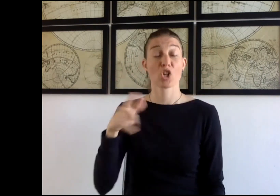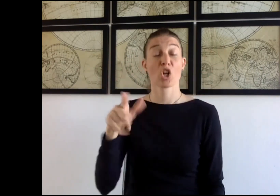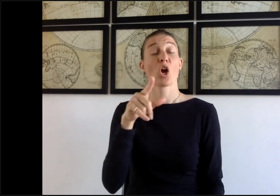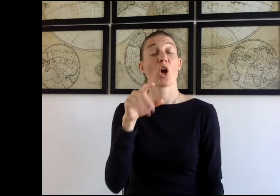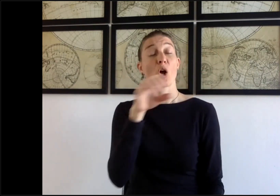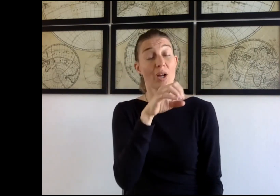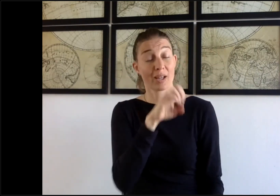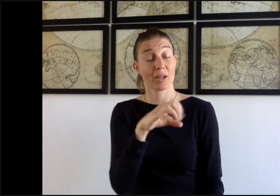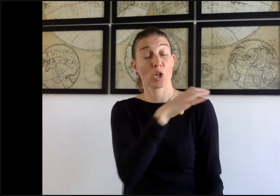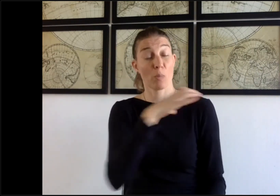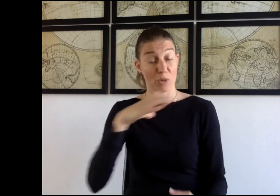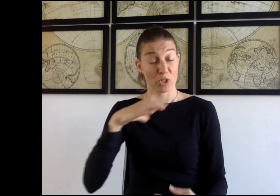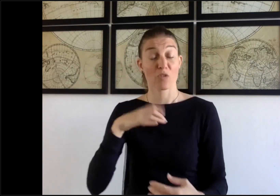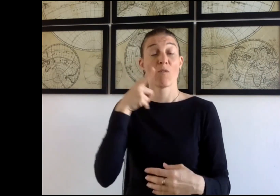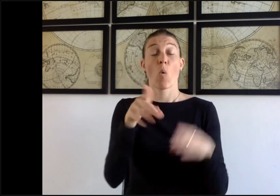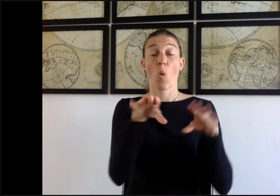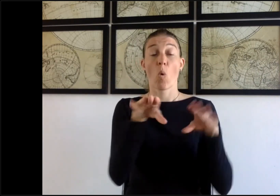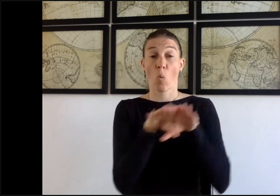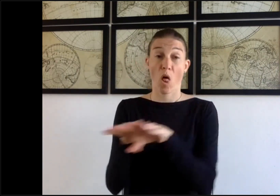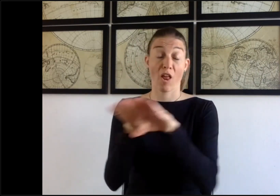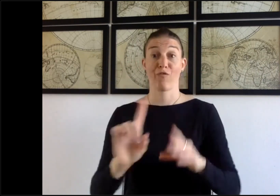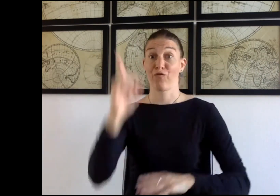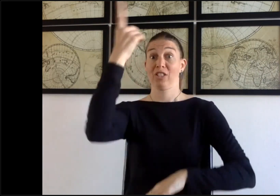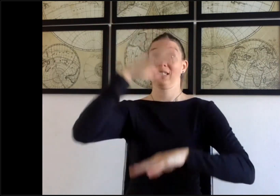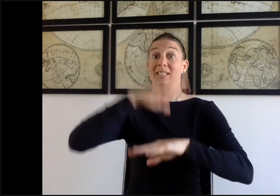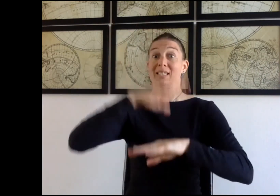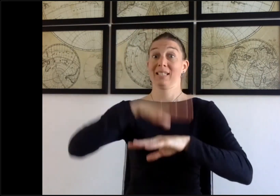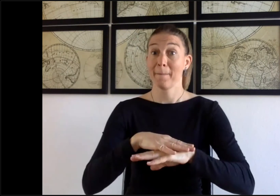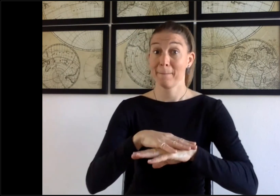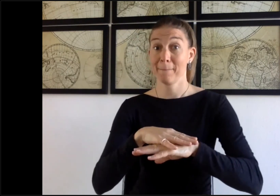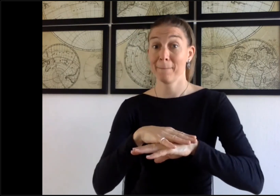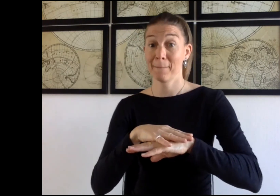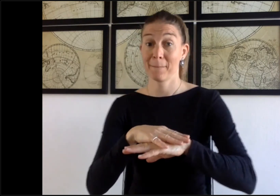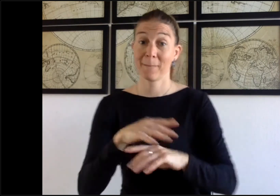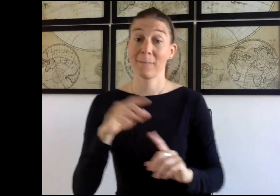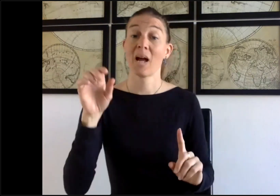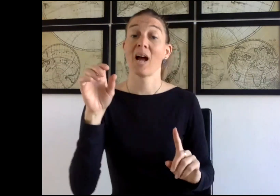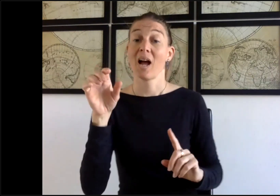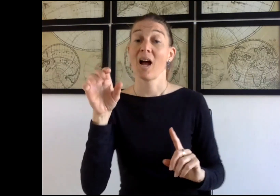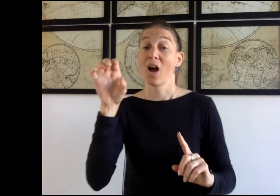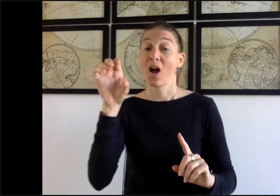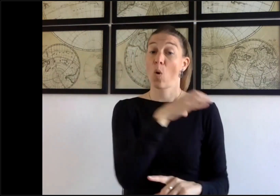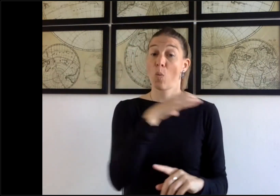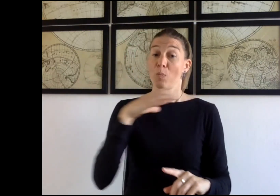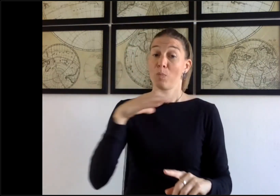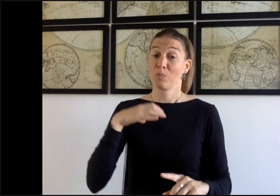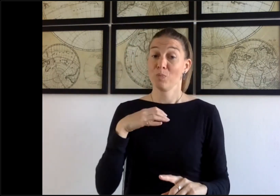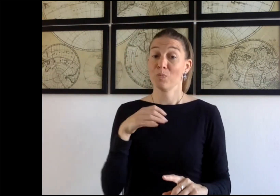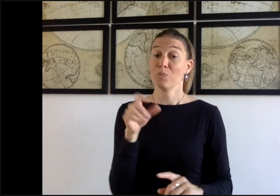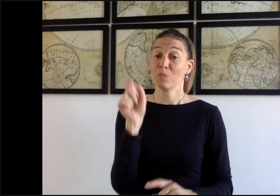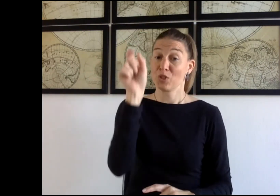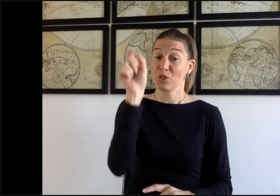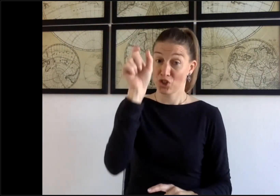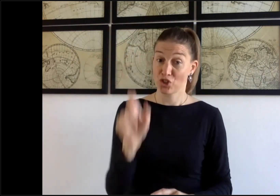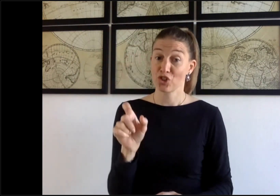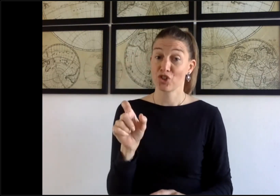Equality ever, because the von der Leyen's Commission is the first Commission that has created a portfolio of equality and